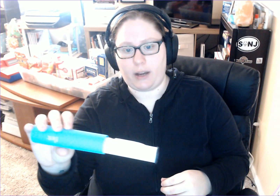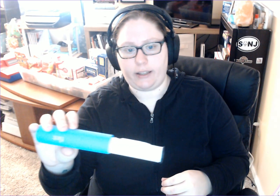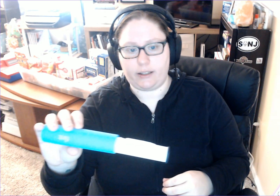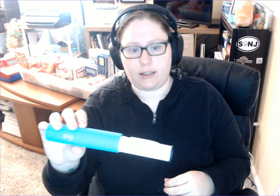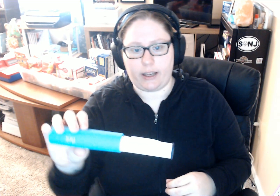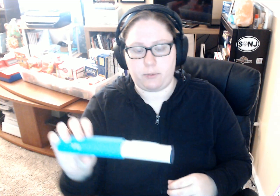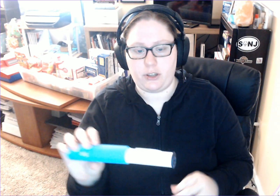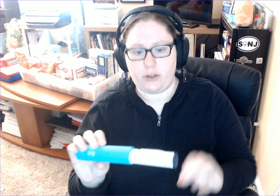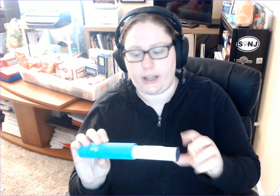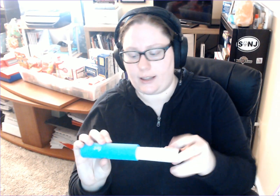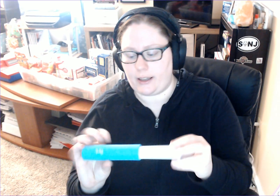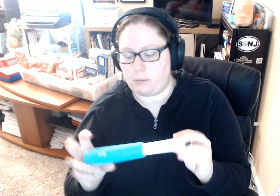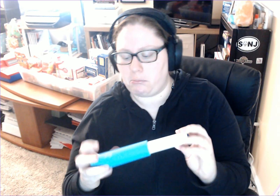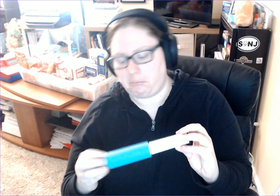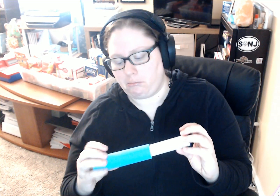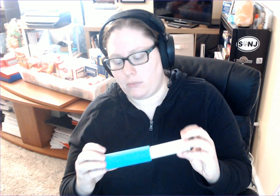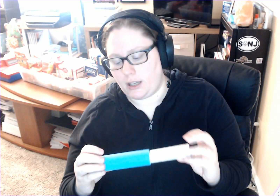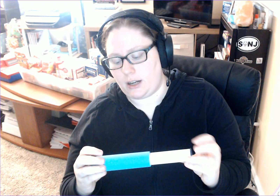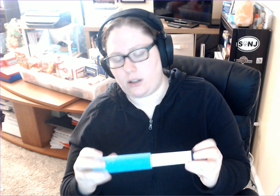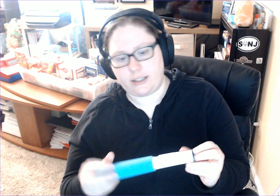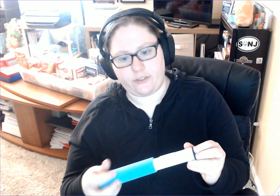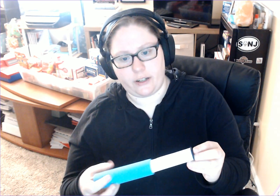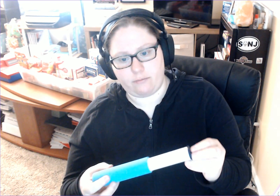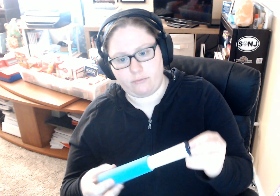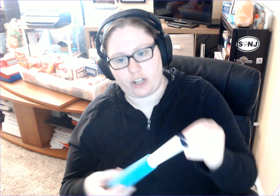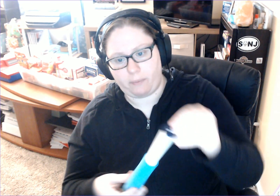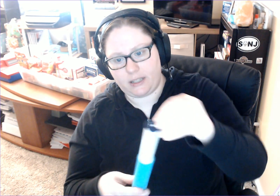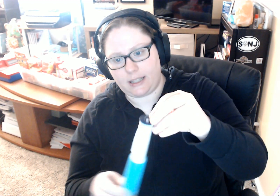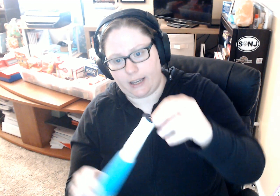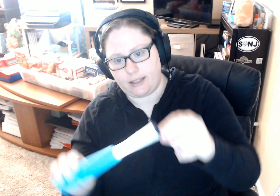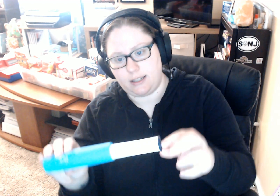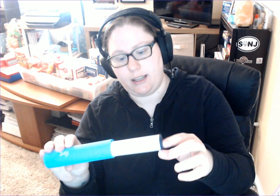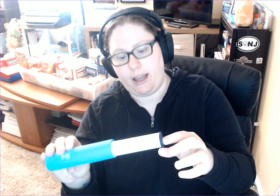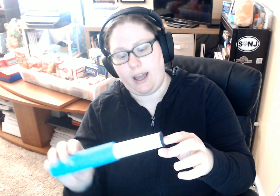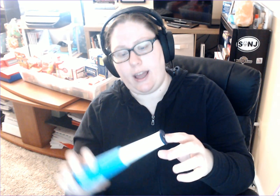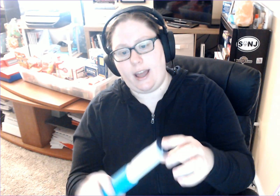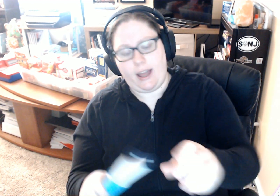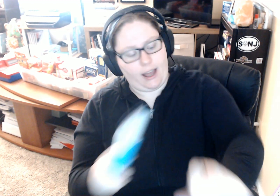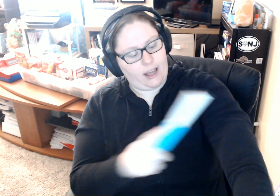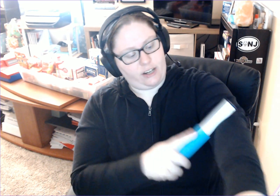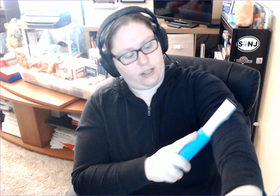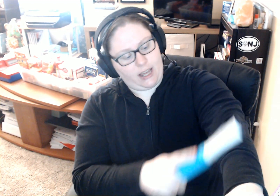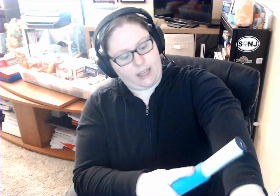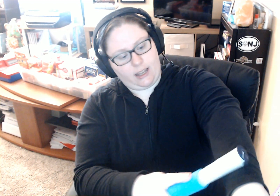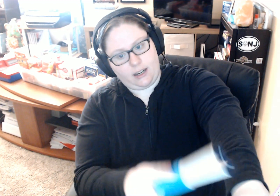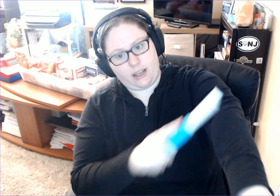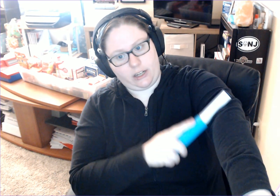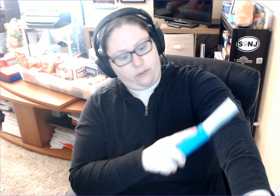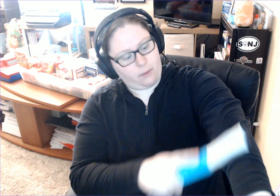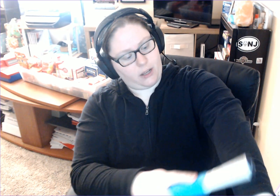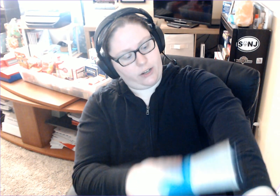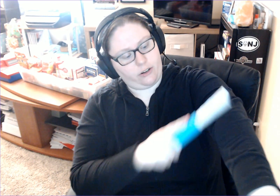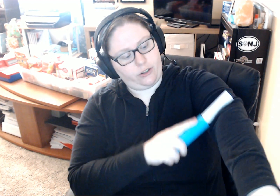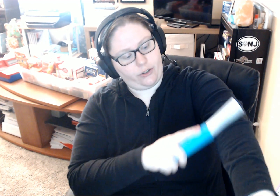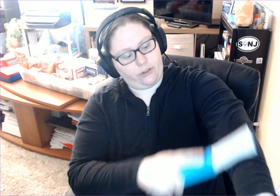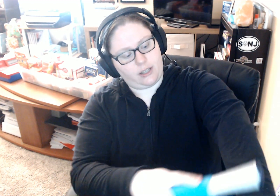like, but you can get them in all different shapes and sizes. And you take it and you rub it on your clothes and it gets